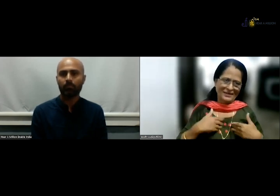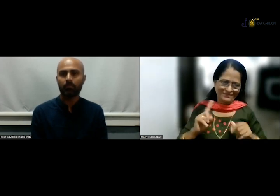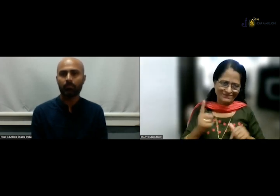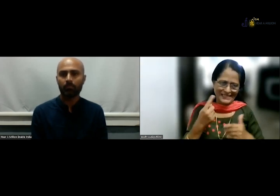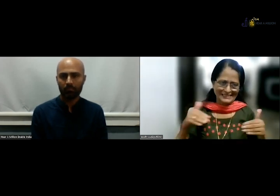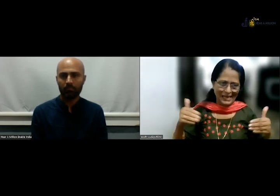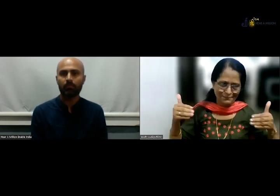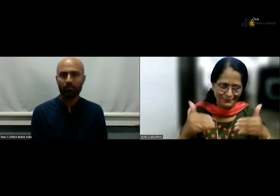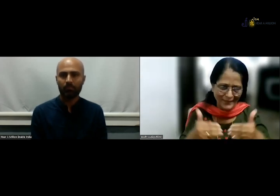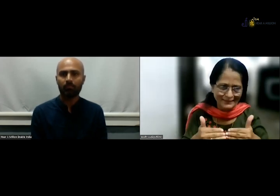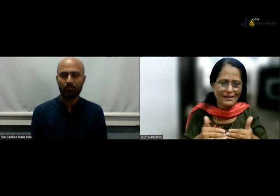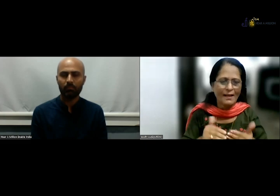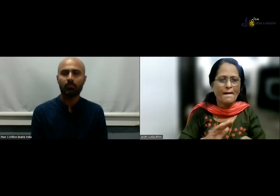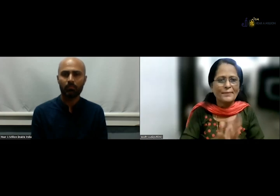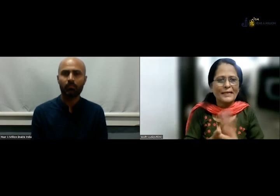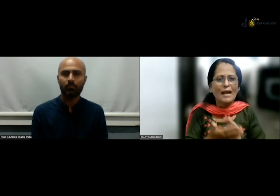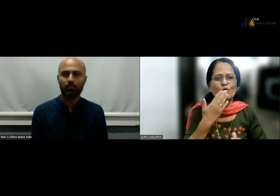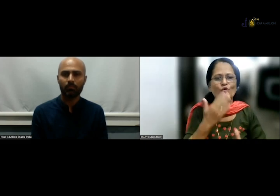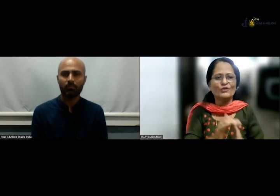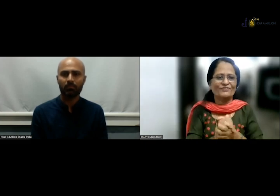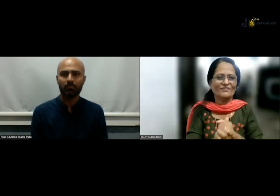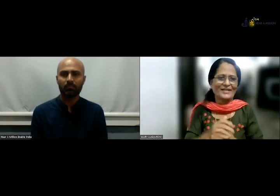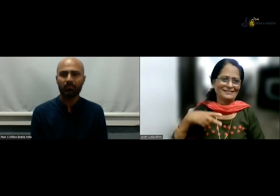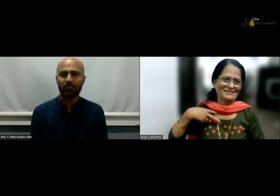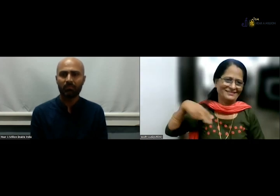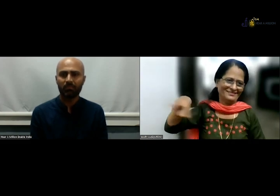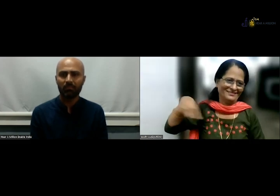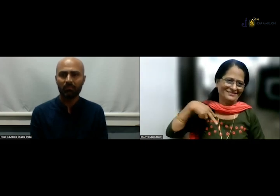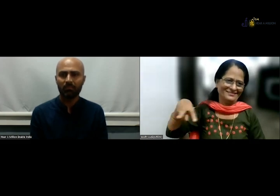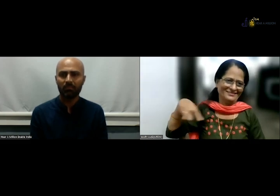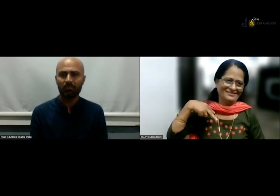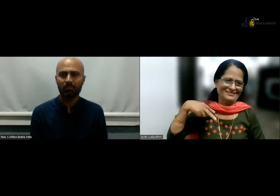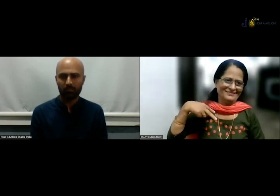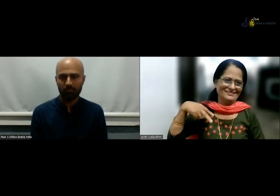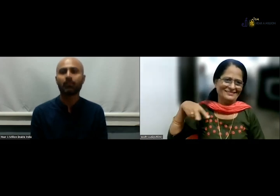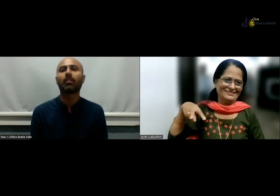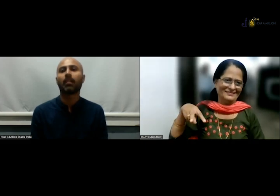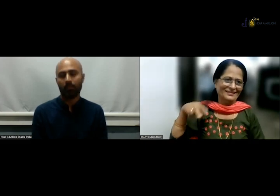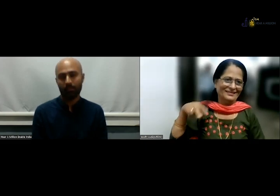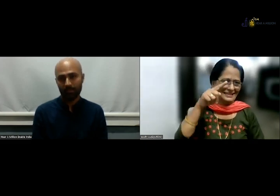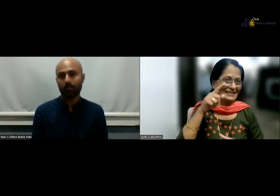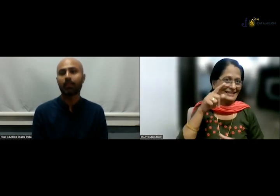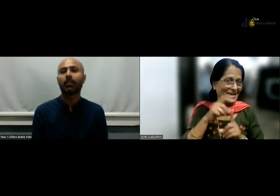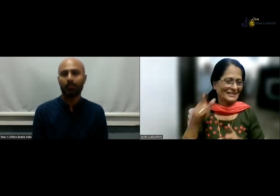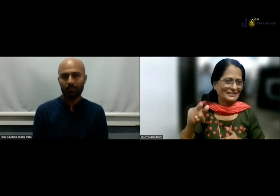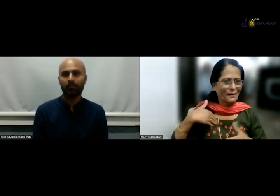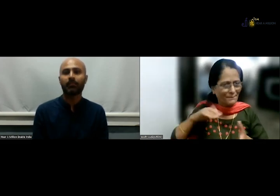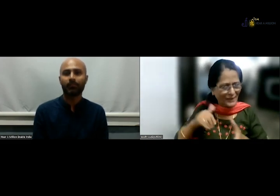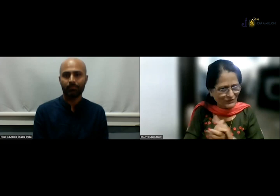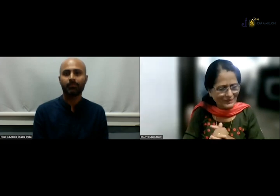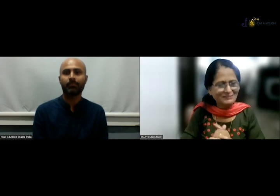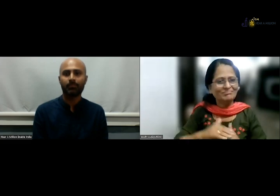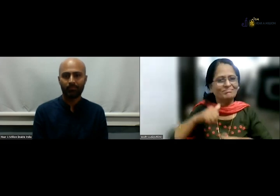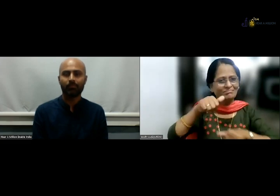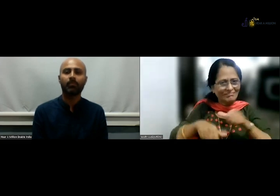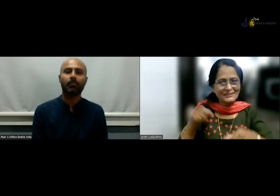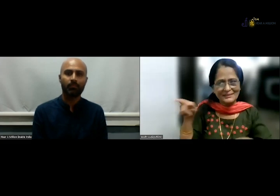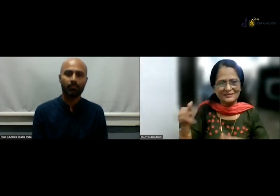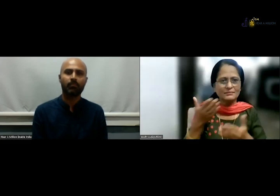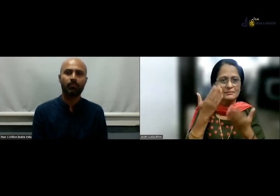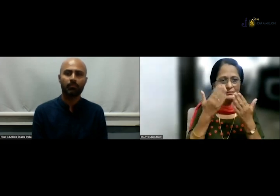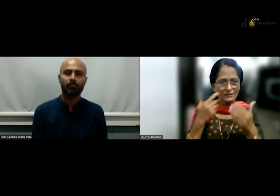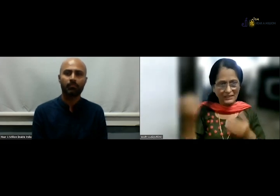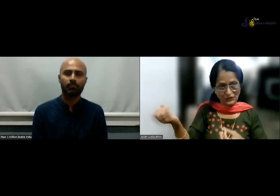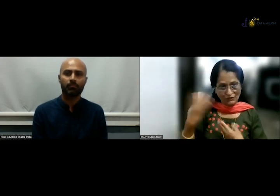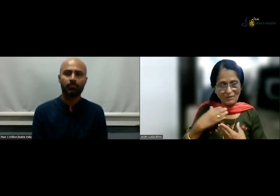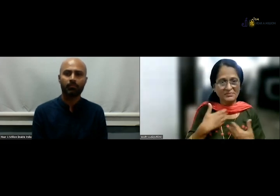AIFDW, she was the executive member. So that was the first time. And we met in 2018, and she became